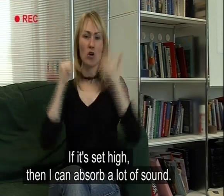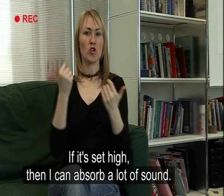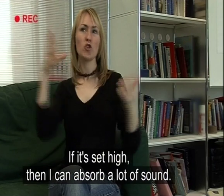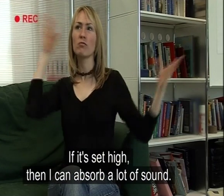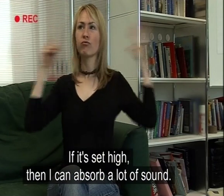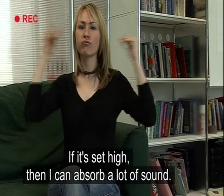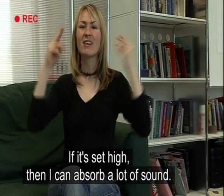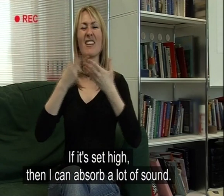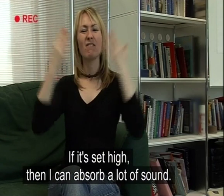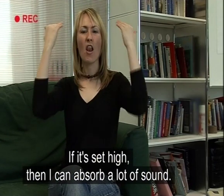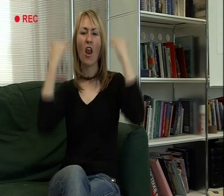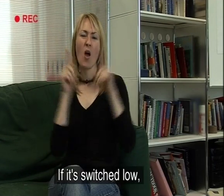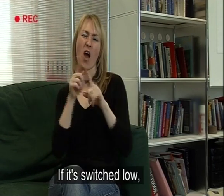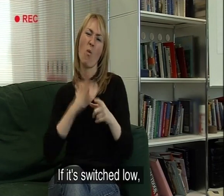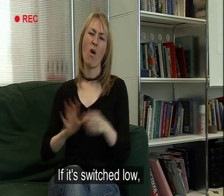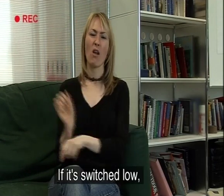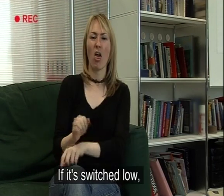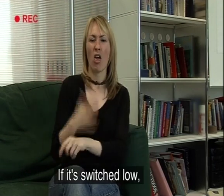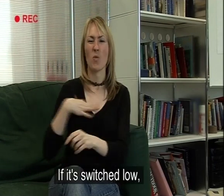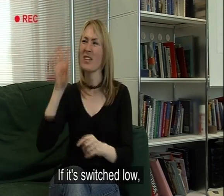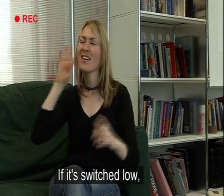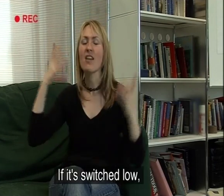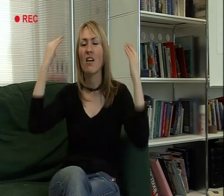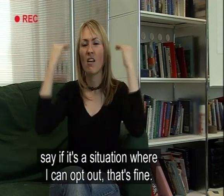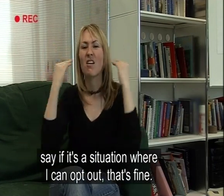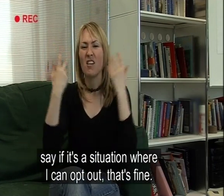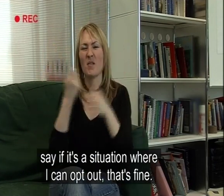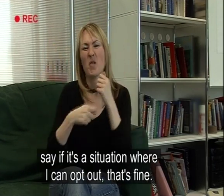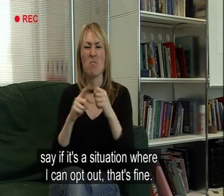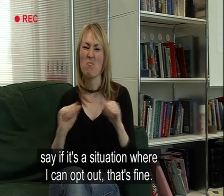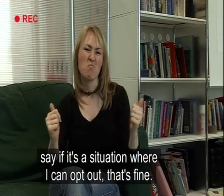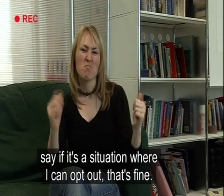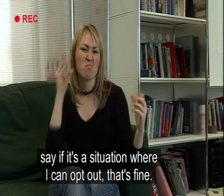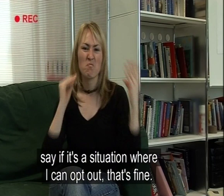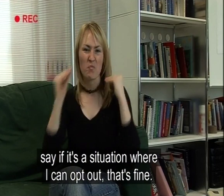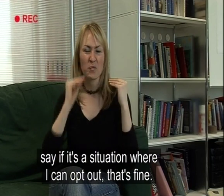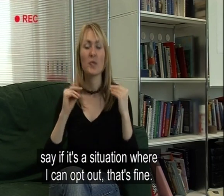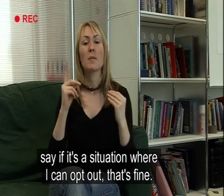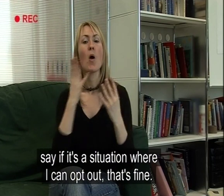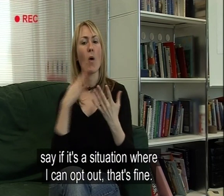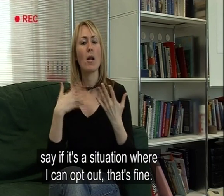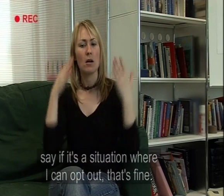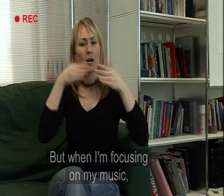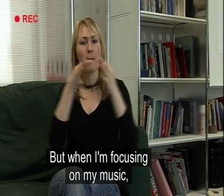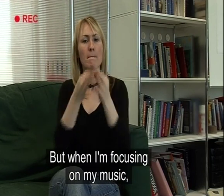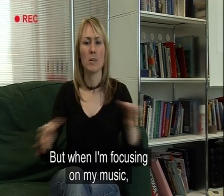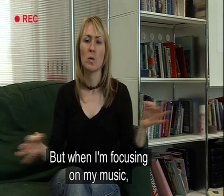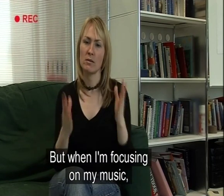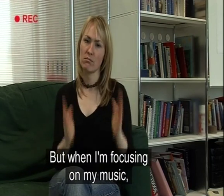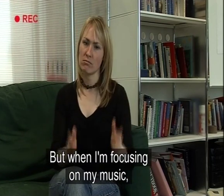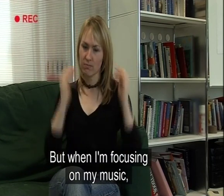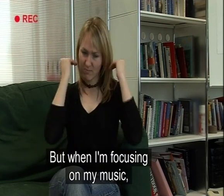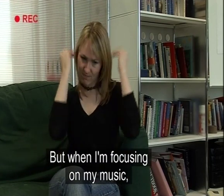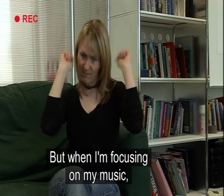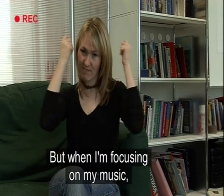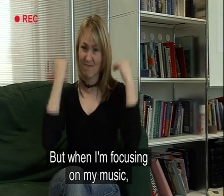high, then I can absorb a lot of sound. If it's too low, stay in a situation where I can opt out, that's fine. But when I am